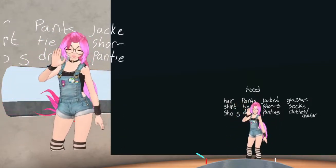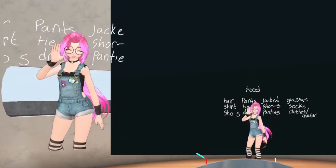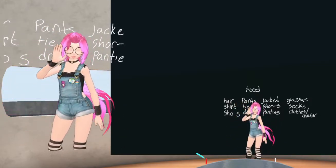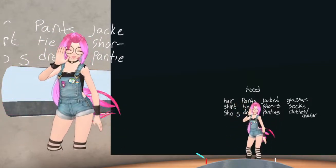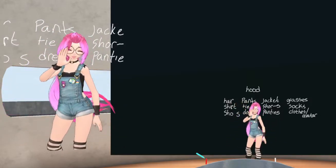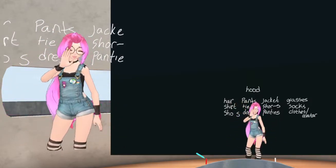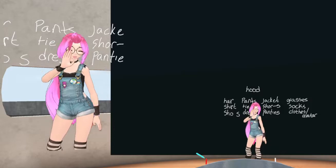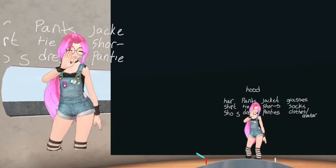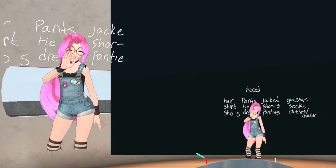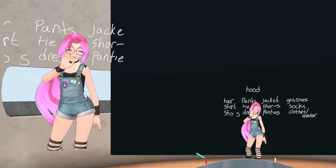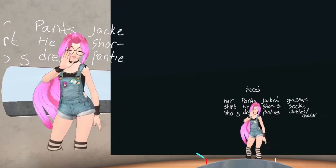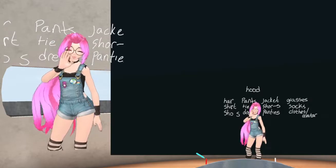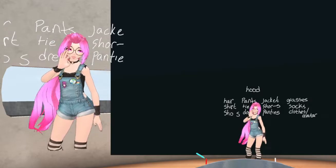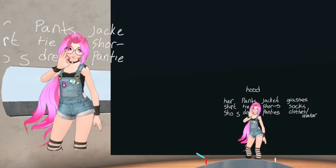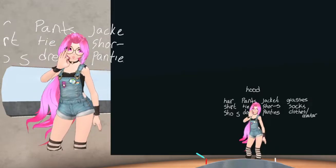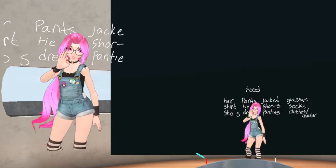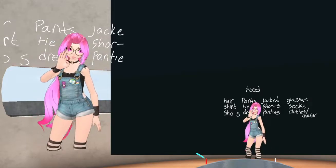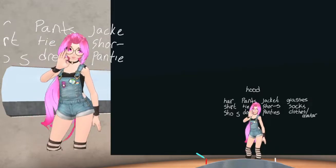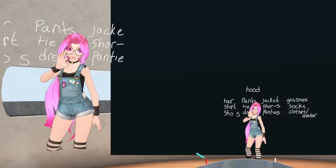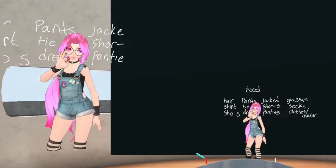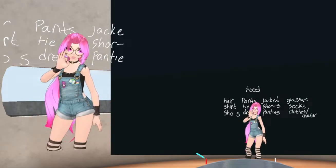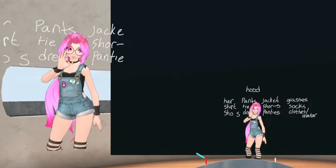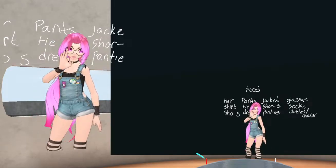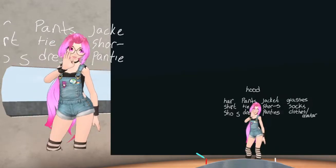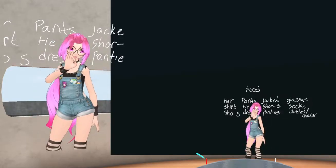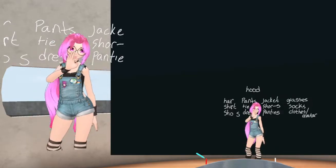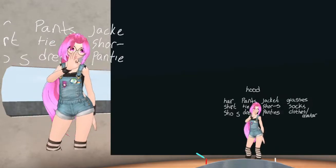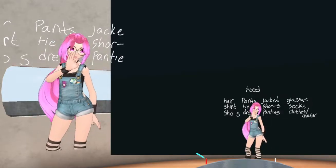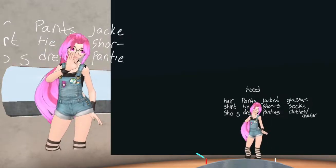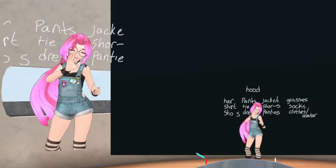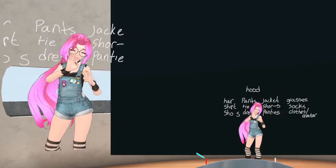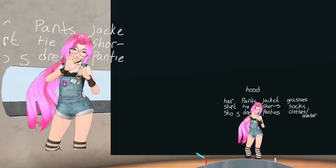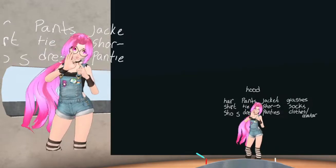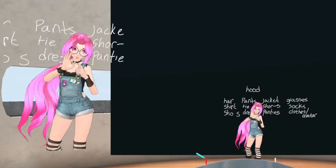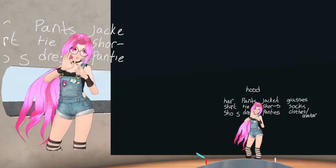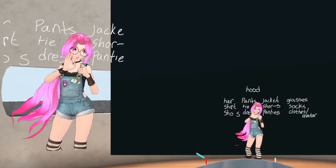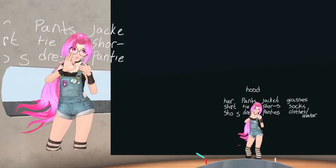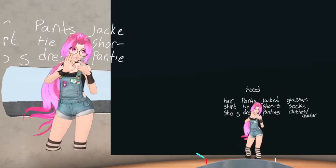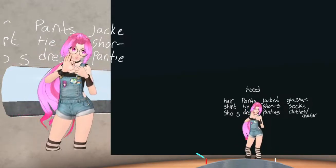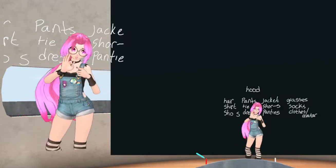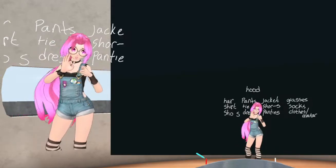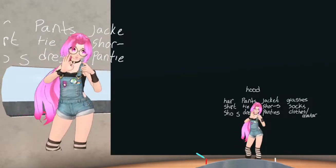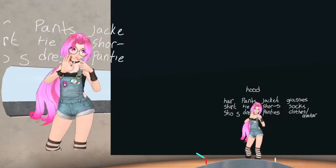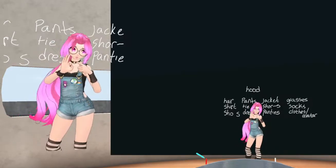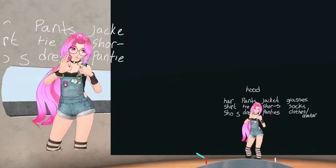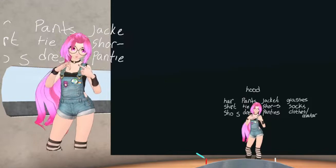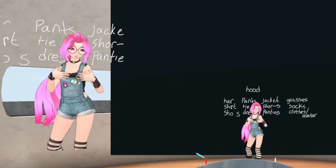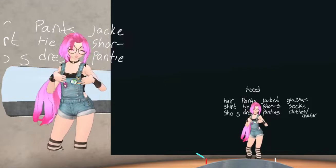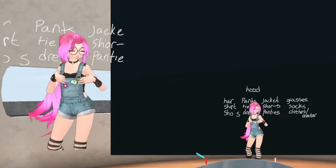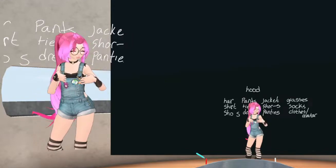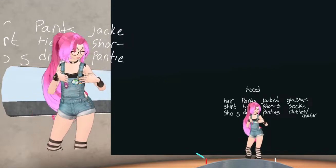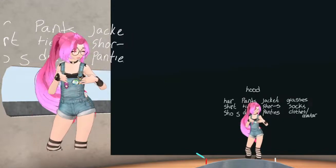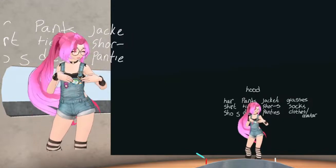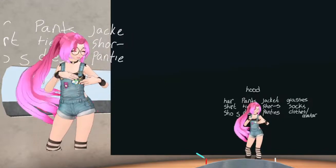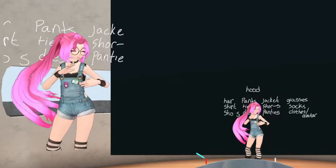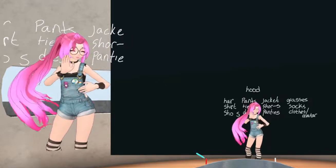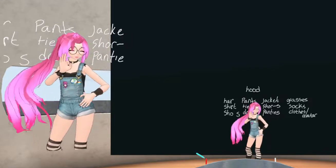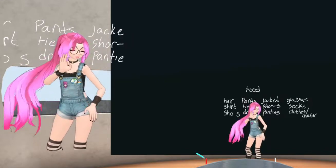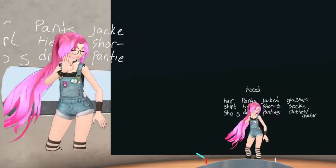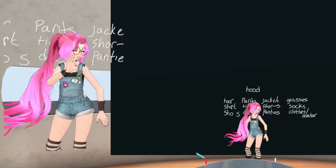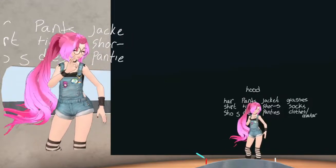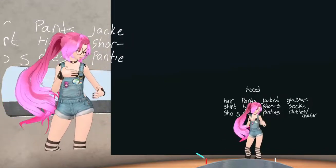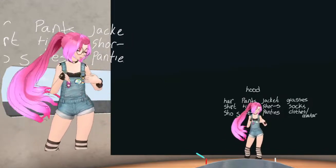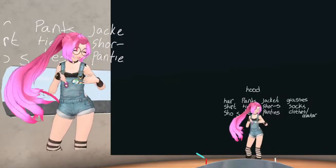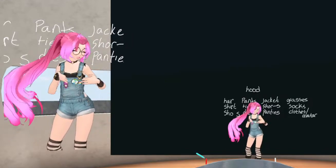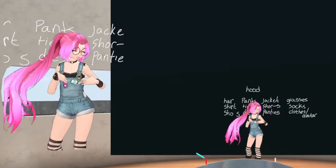You're gonna. So for me, what I do, my dialect is I do a F hand. So if you have index, do